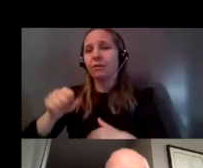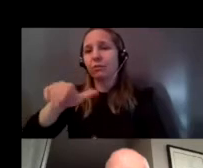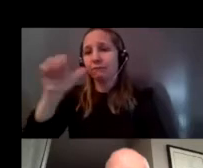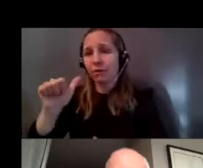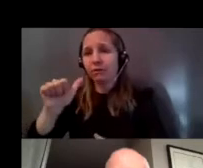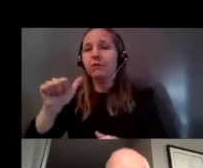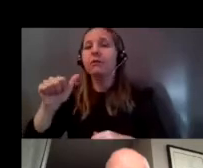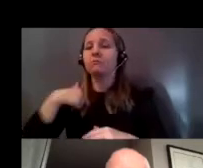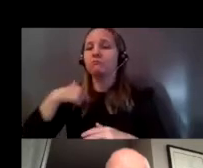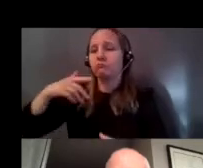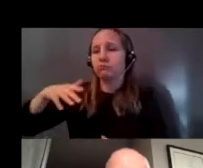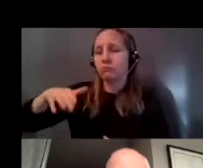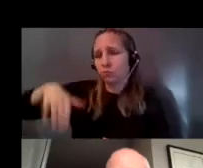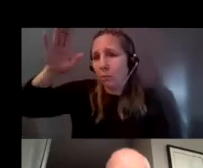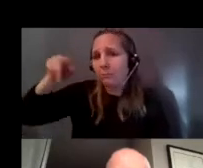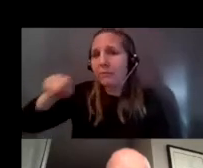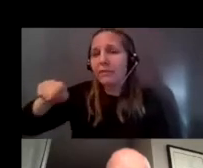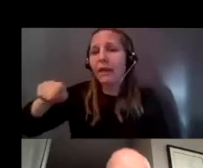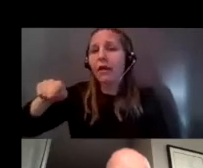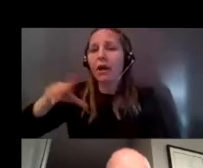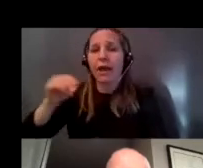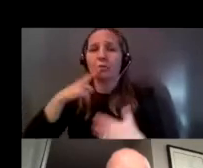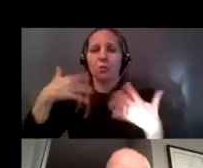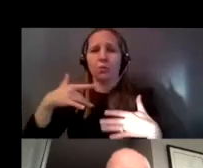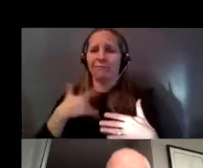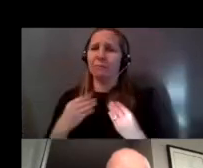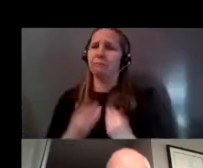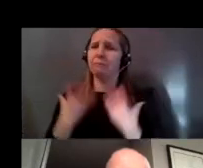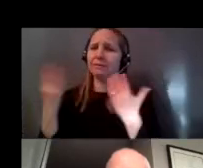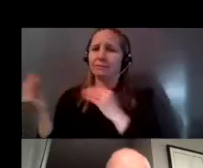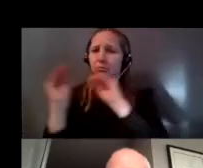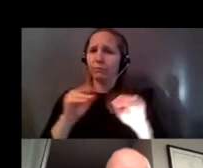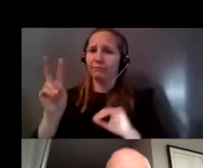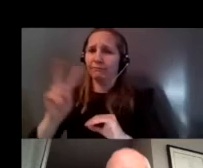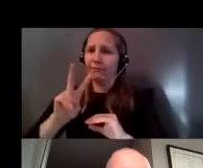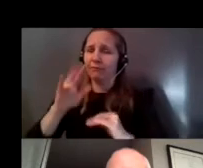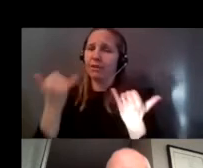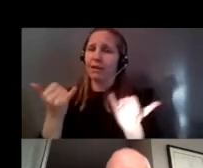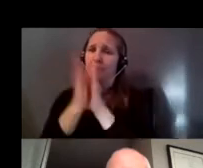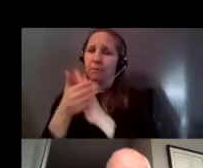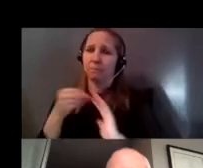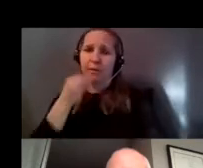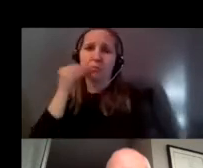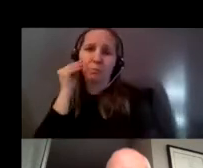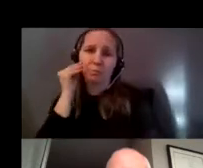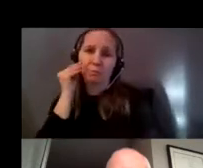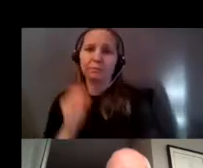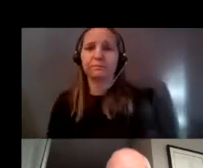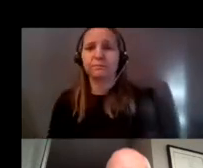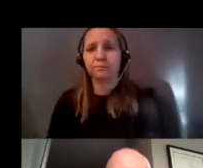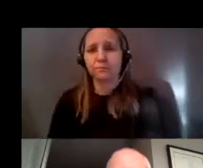and I'm very lucky that I have been able to make my home here in Vancouver since then.